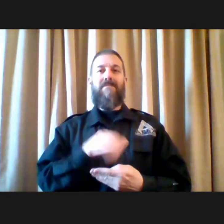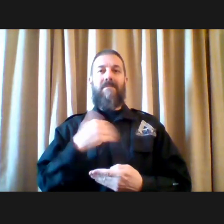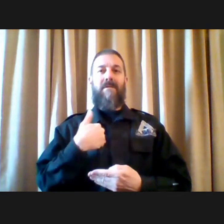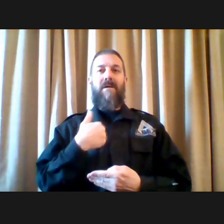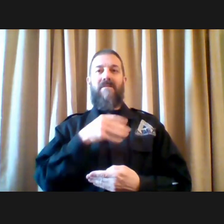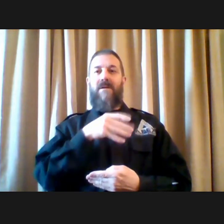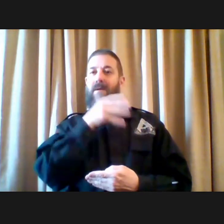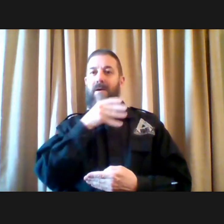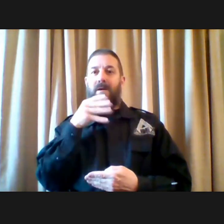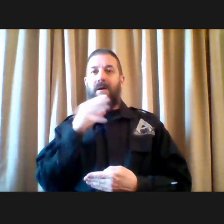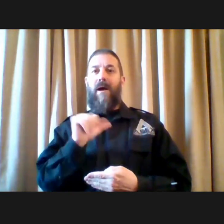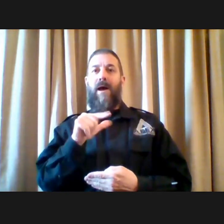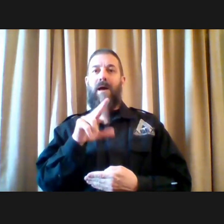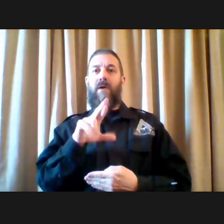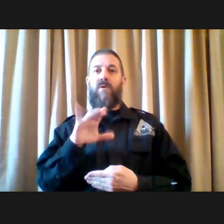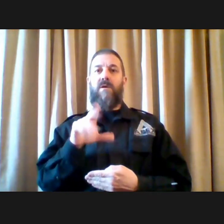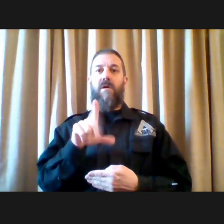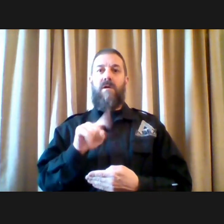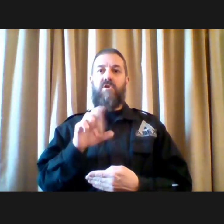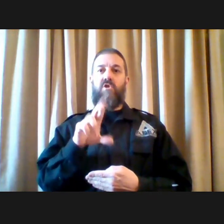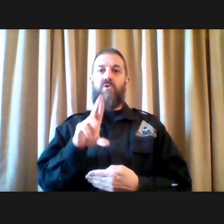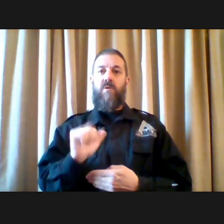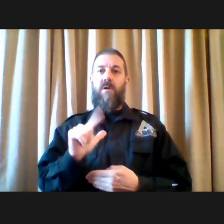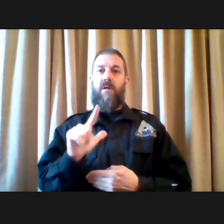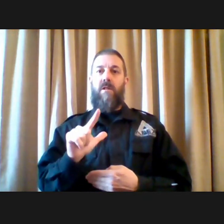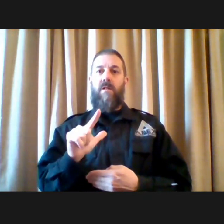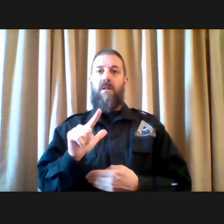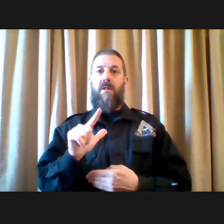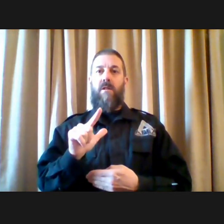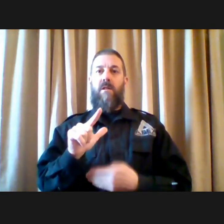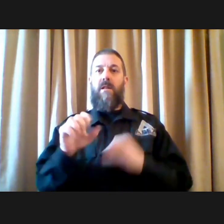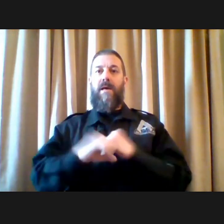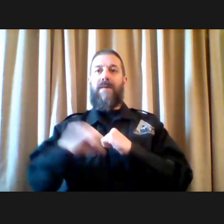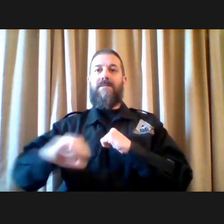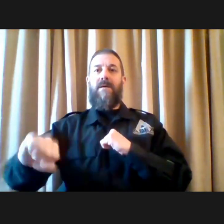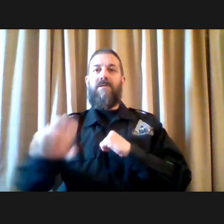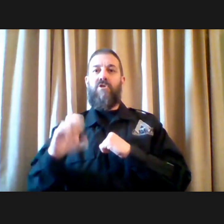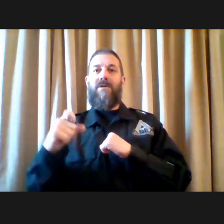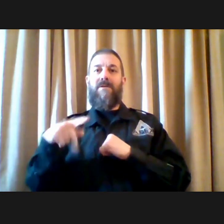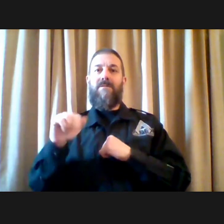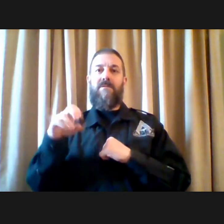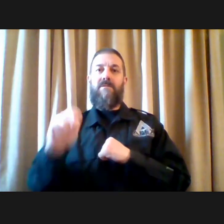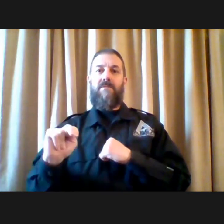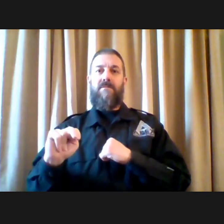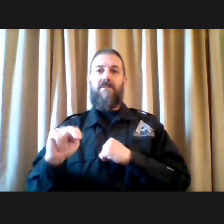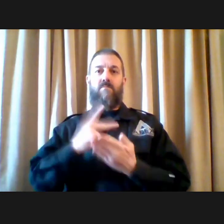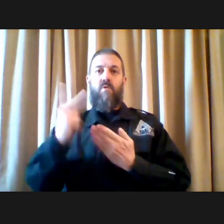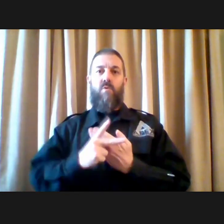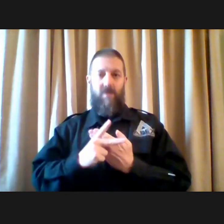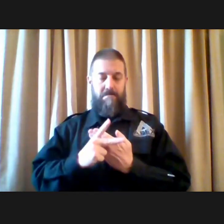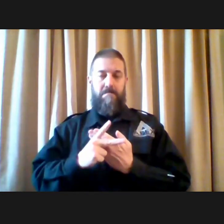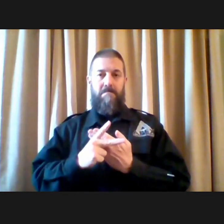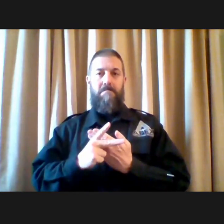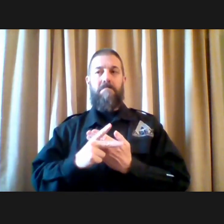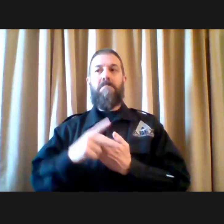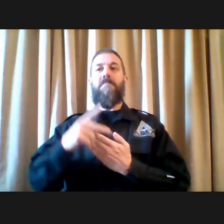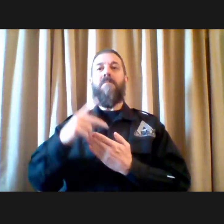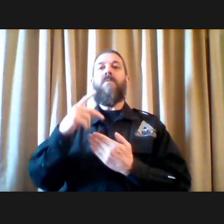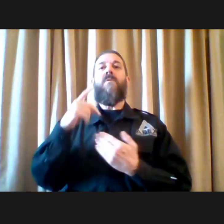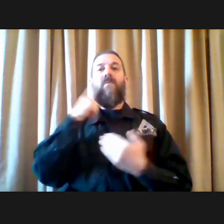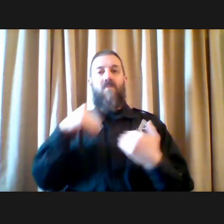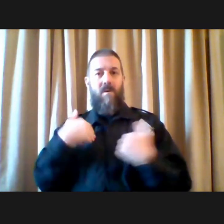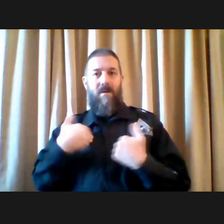put together. They're working on a module for animal husbandry and protecting your pets from and livestock rather from